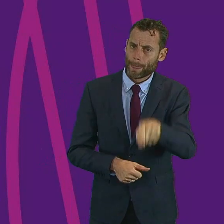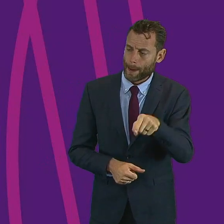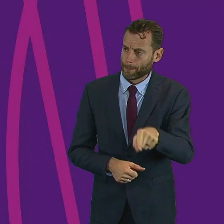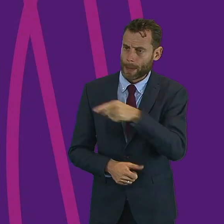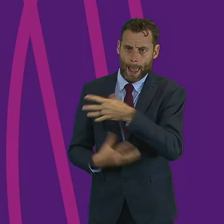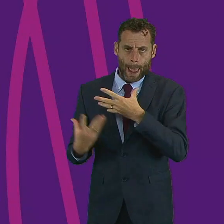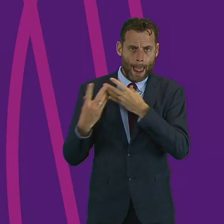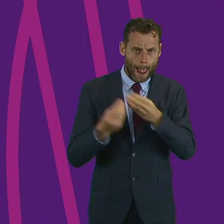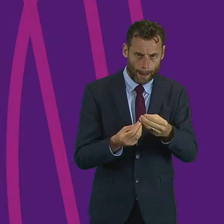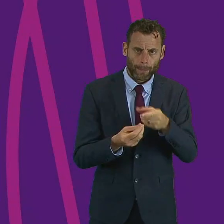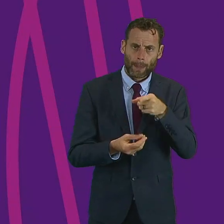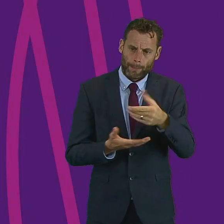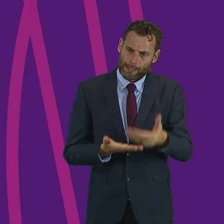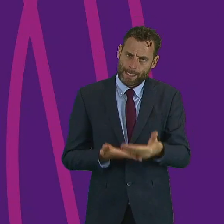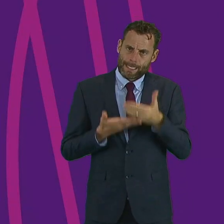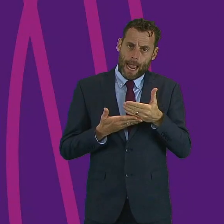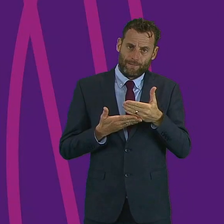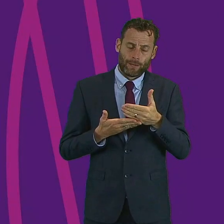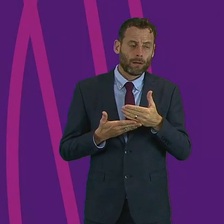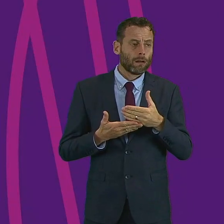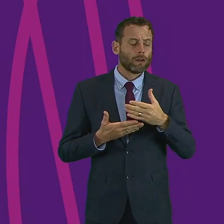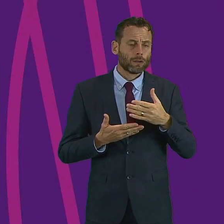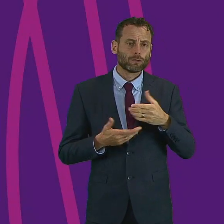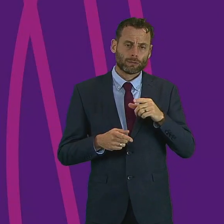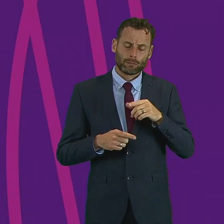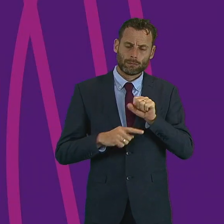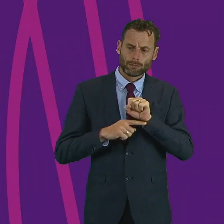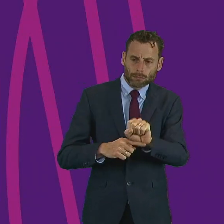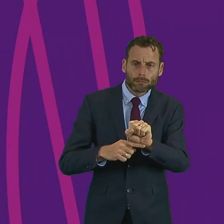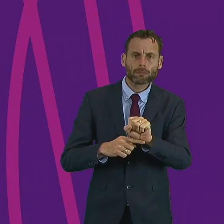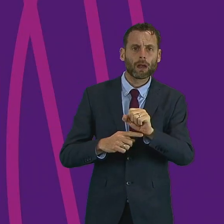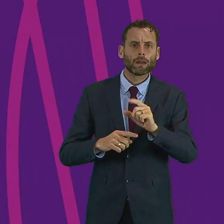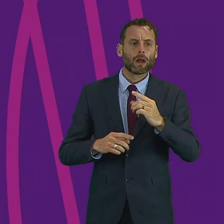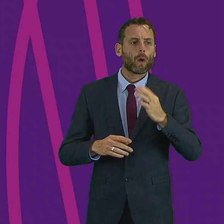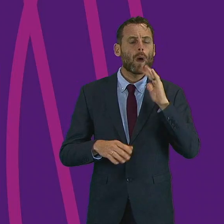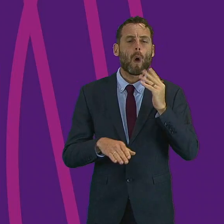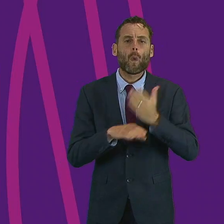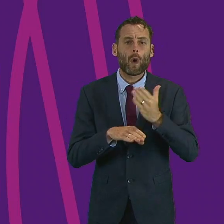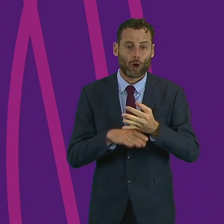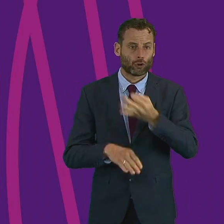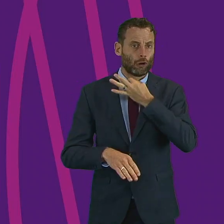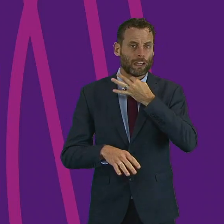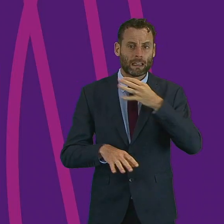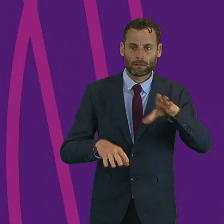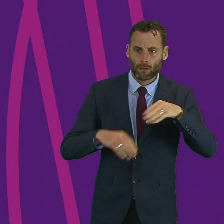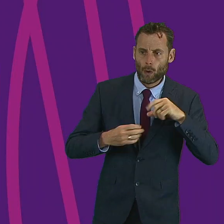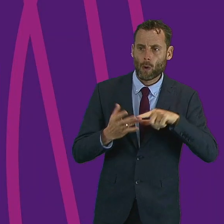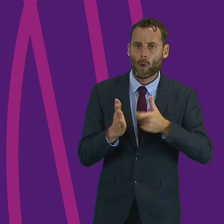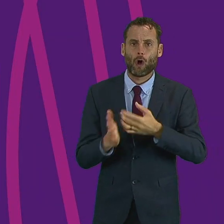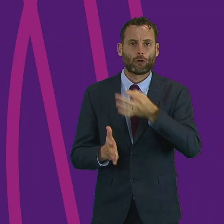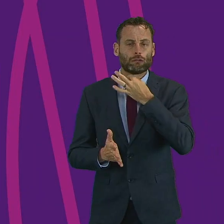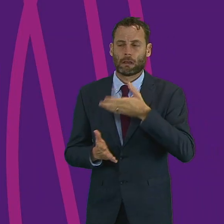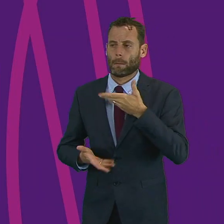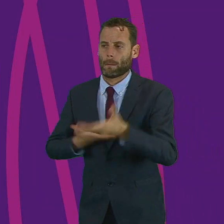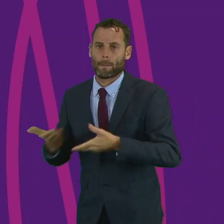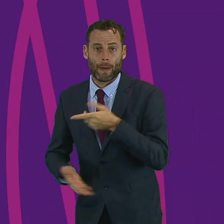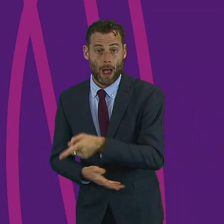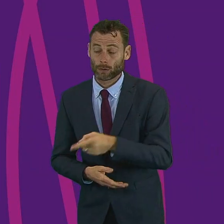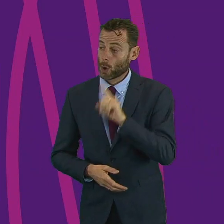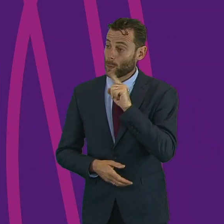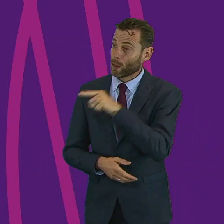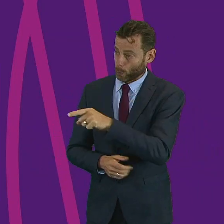care staff protect their vulnerable clients and keep infection rates low. This is an urgent issue